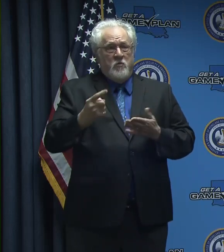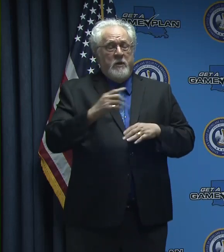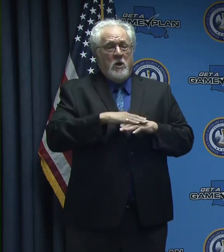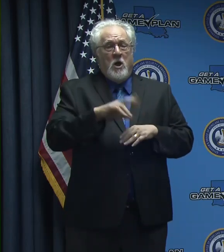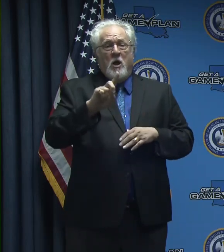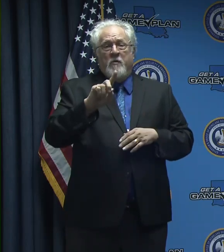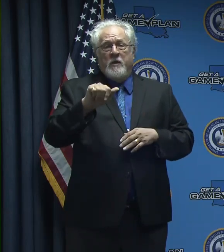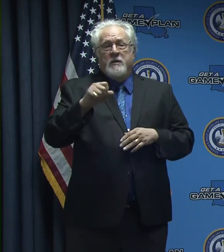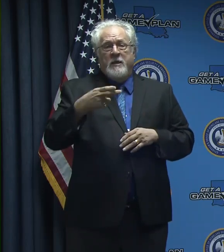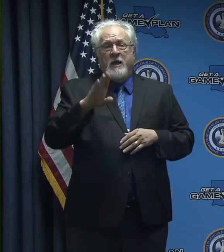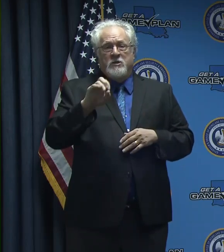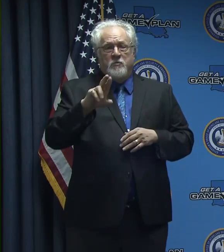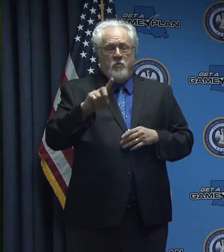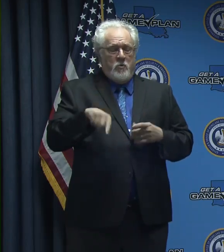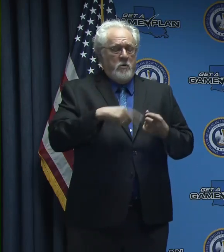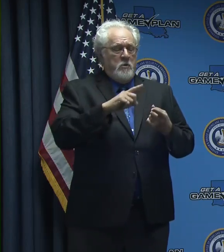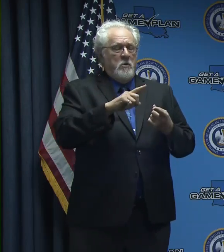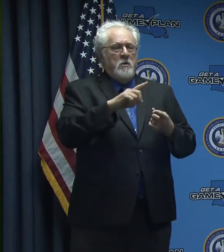dashboard. If you go to,